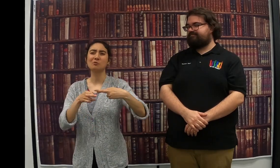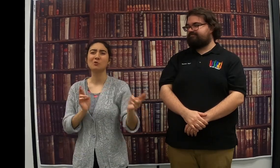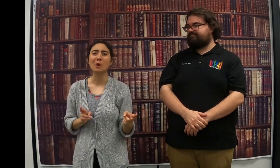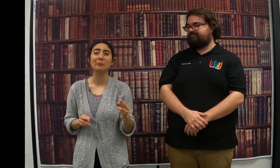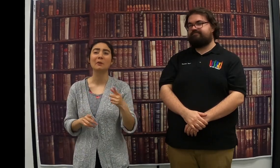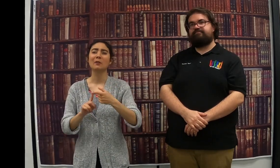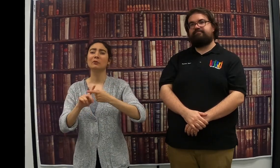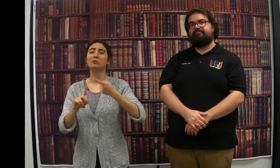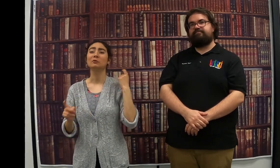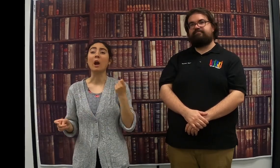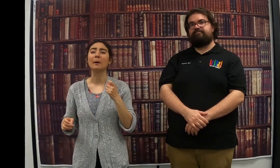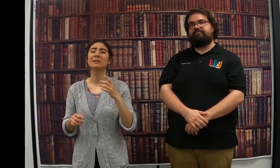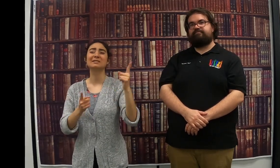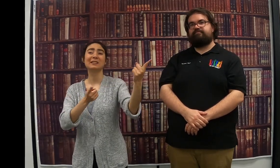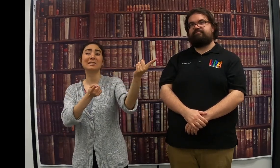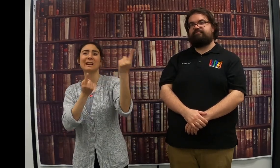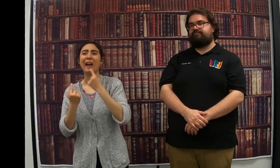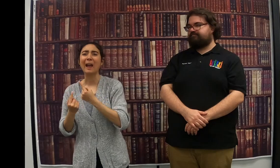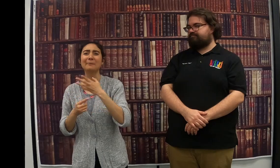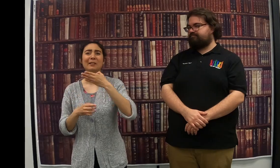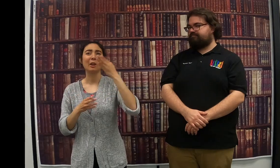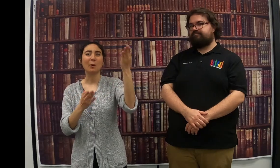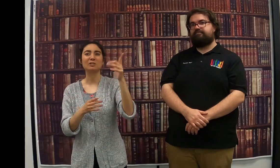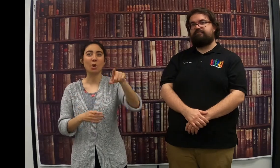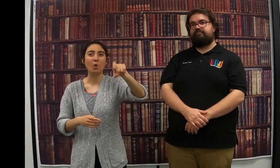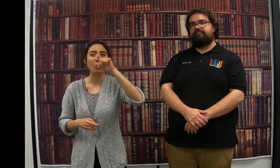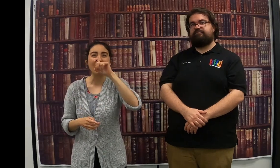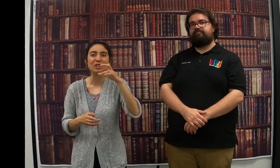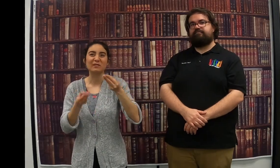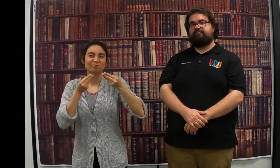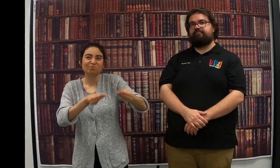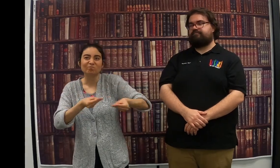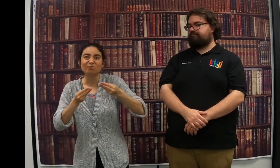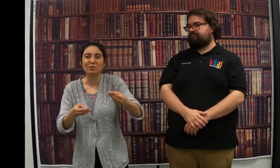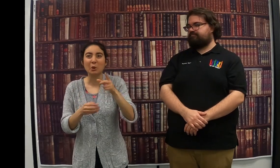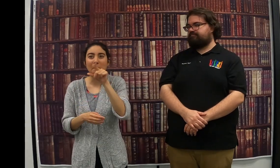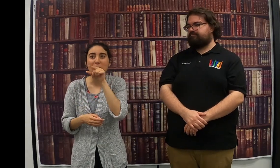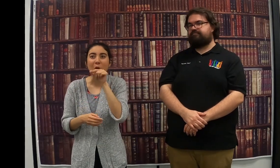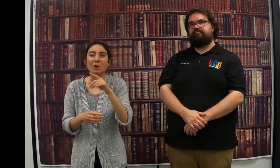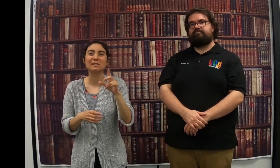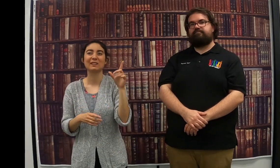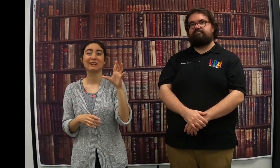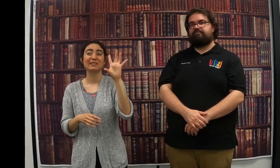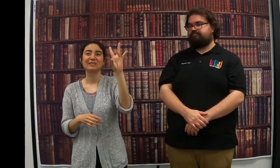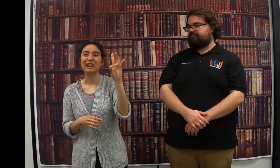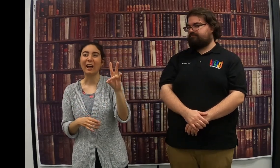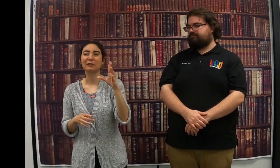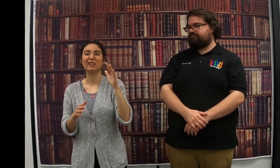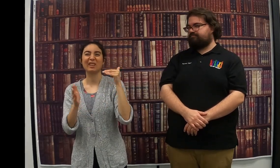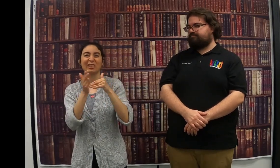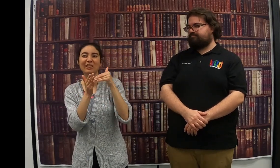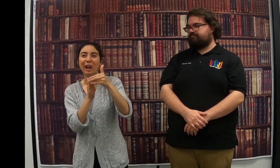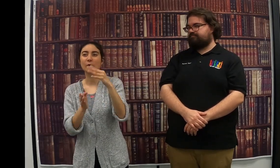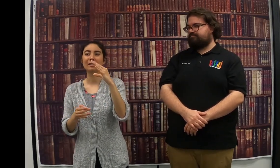and found the room from whence it came. Oh, and there was the witch feeding the birds in